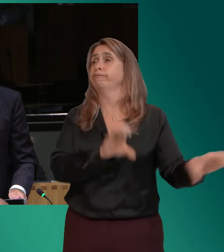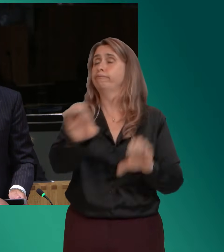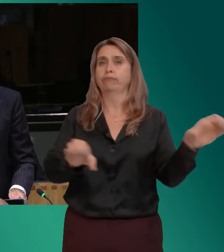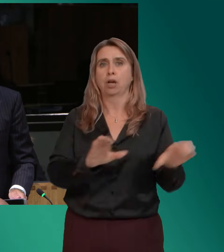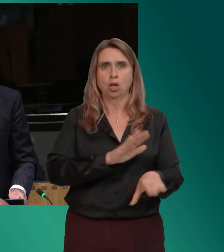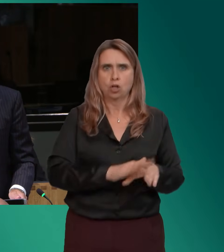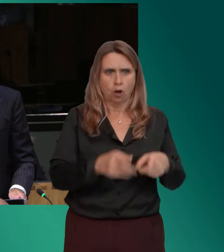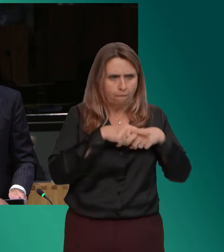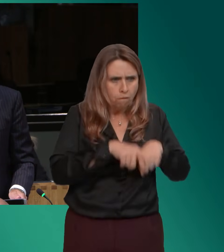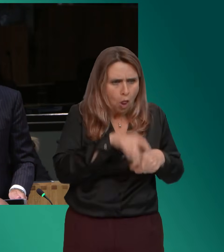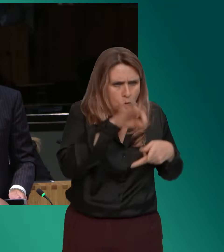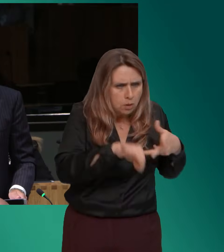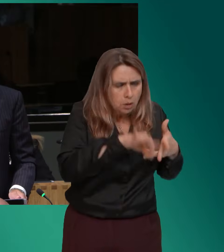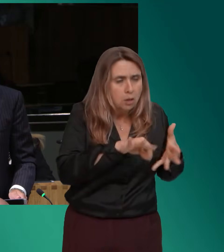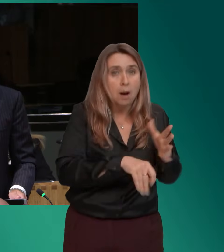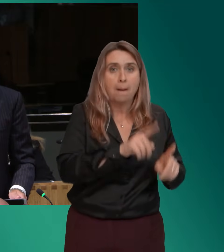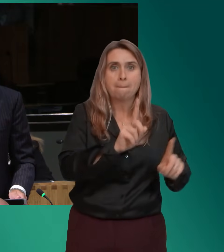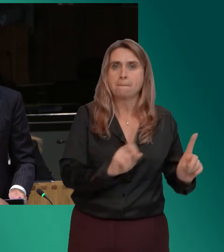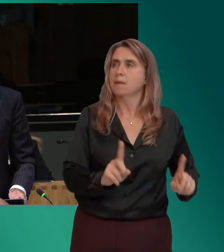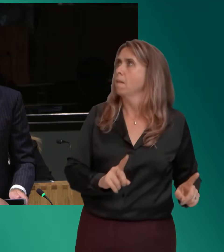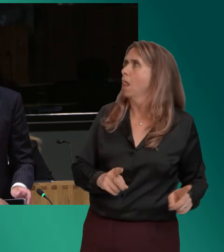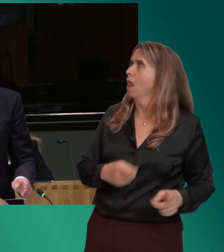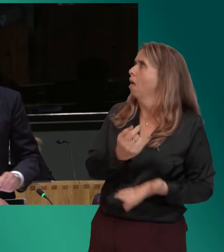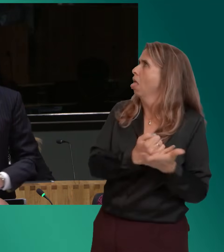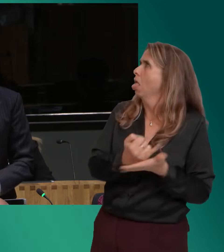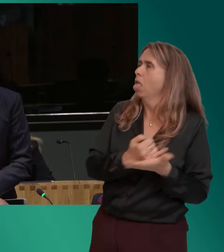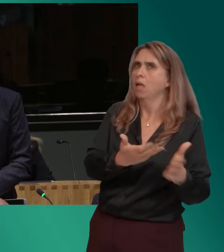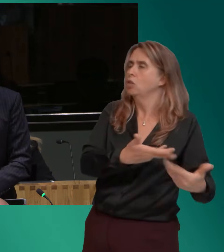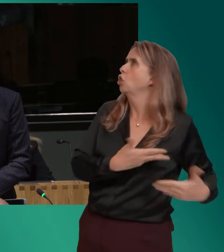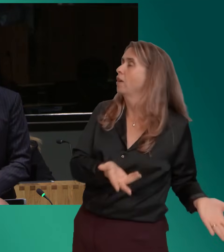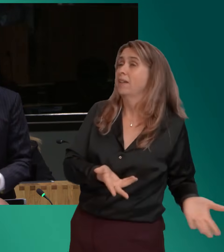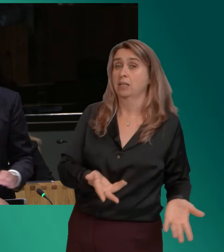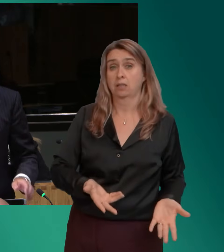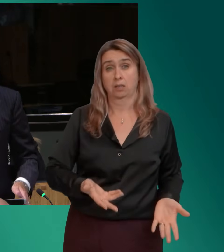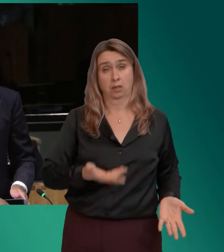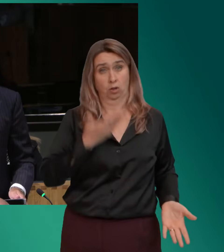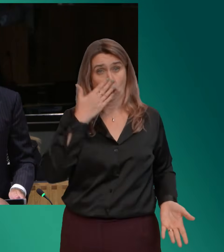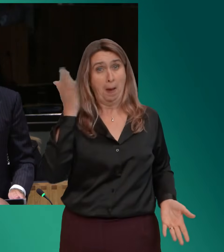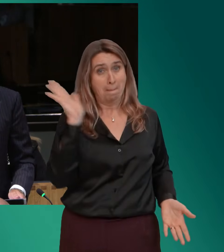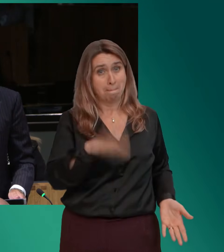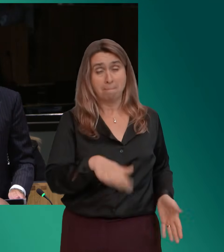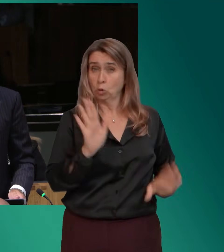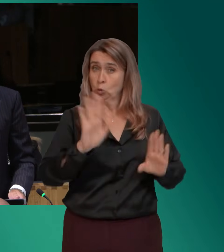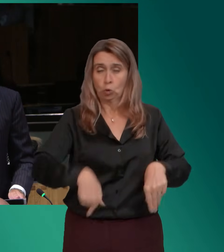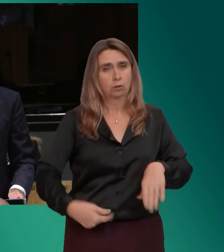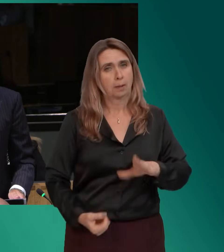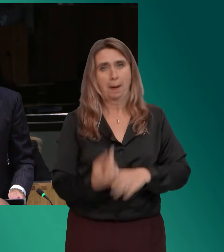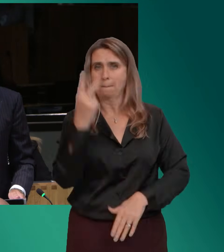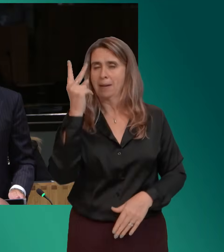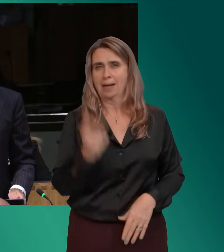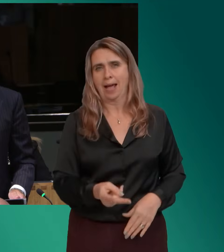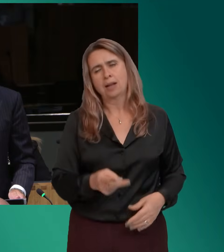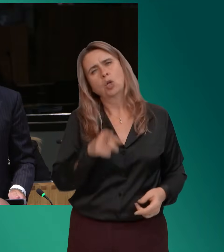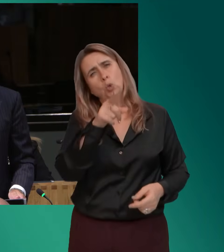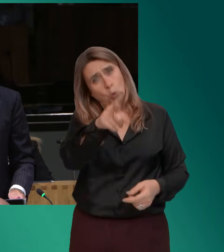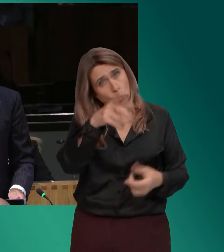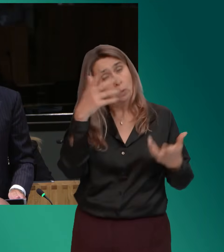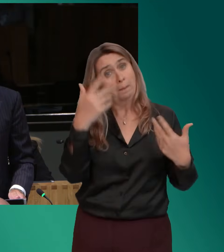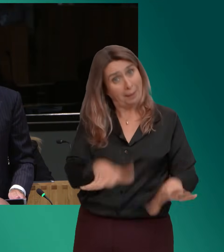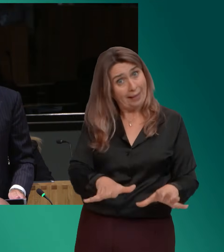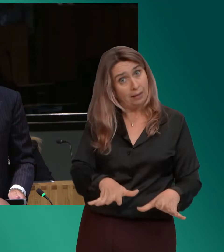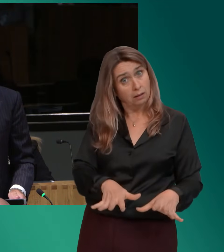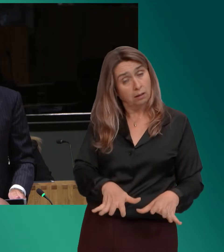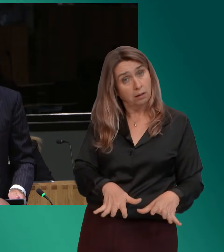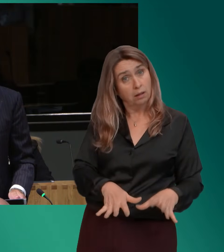with patients criticising the service. This is a scandal that should never happen again. What discussions have you had